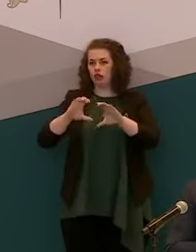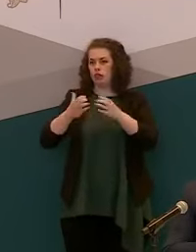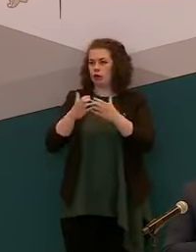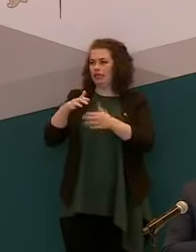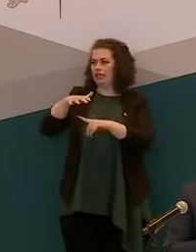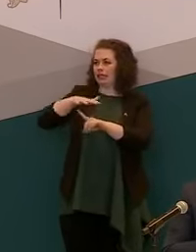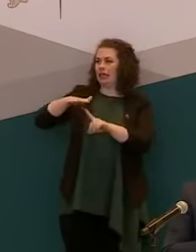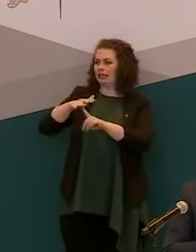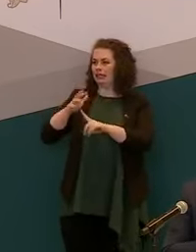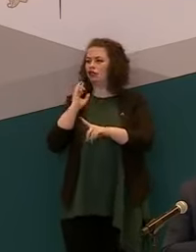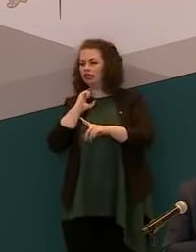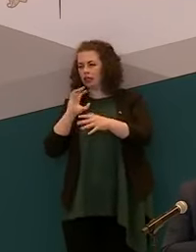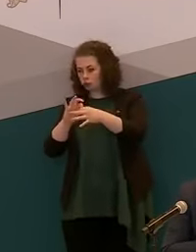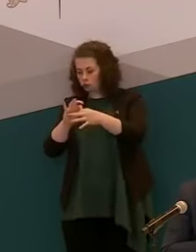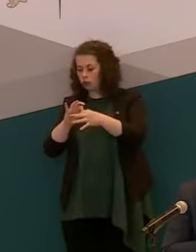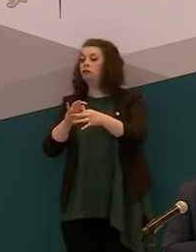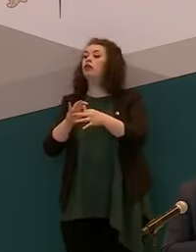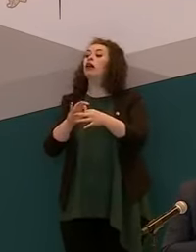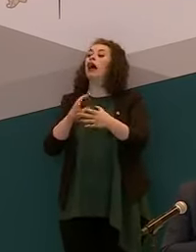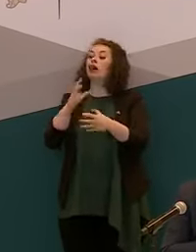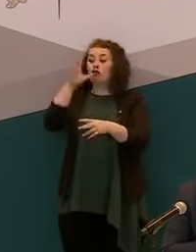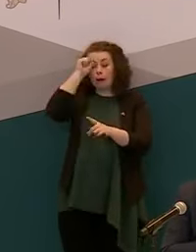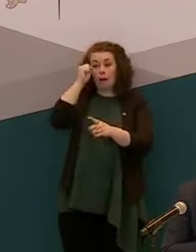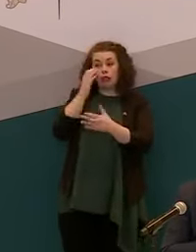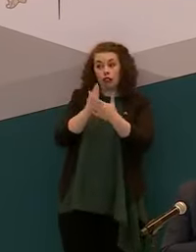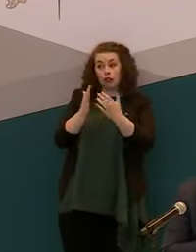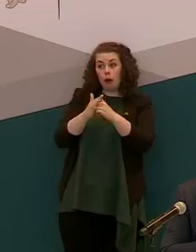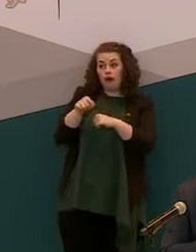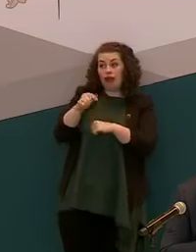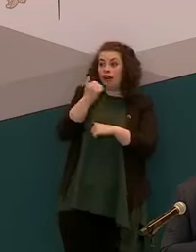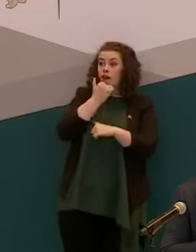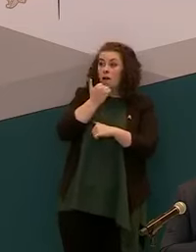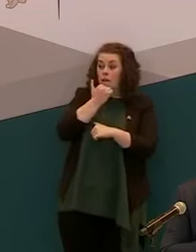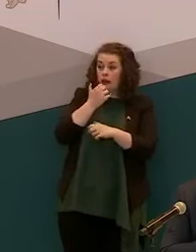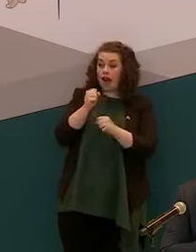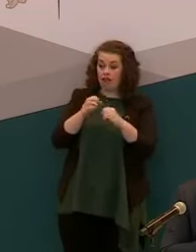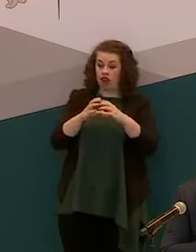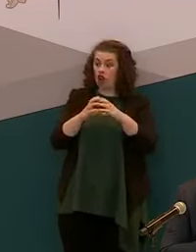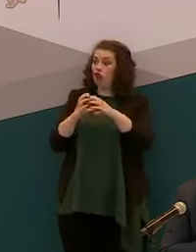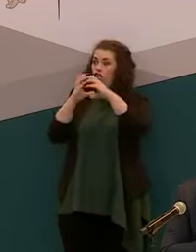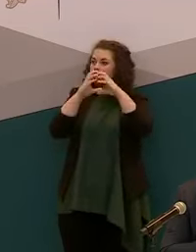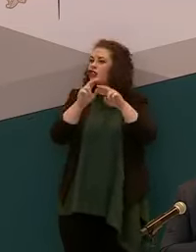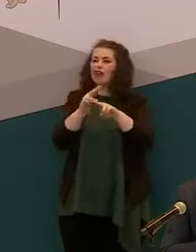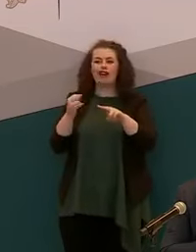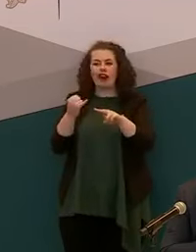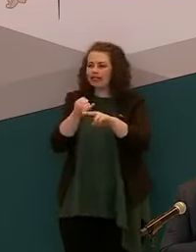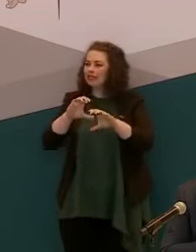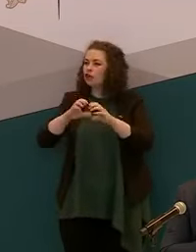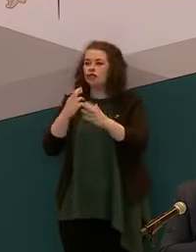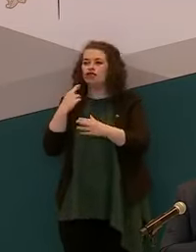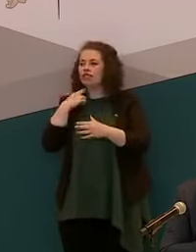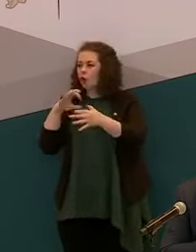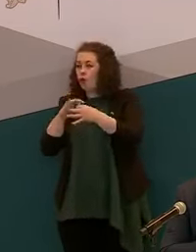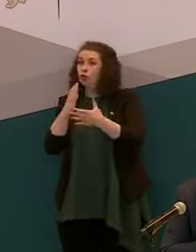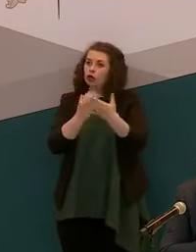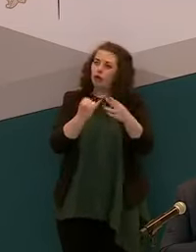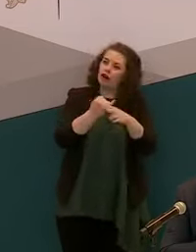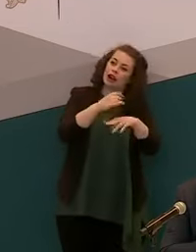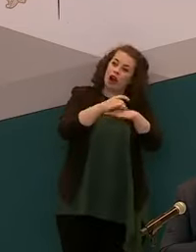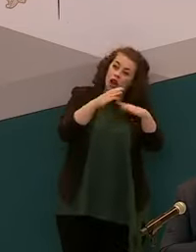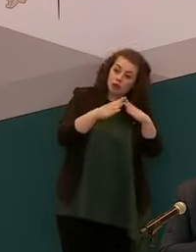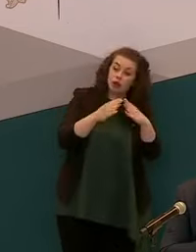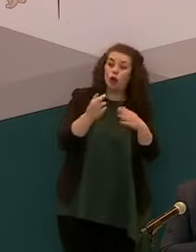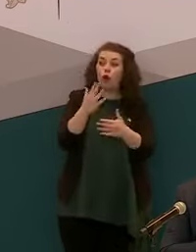those 425, bear in mind that some of those will include clusters that are not in community residential settings. Some may be in hospitals and some may be